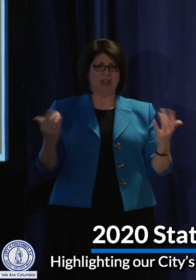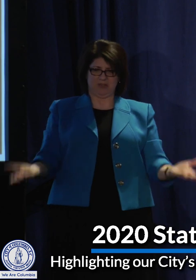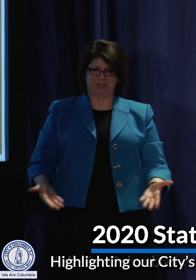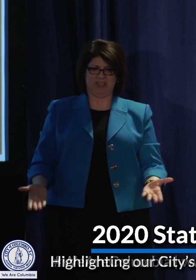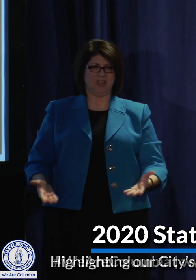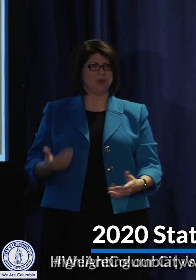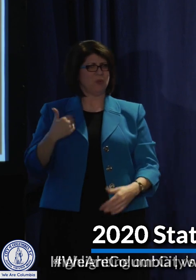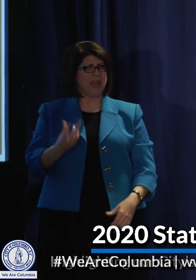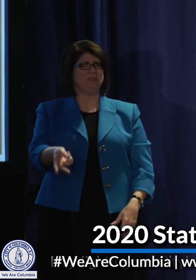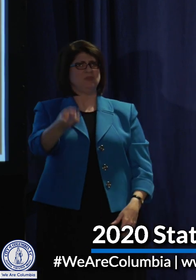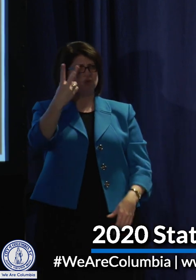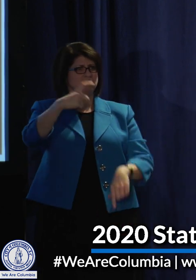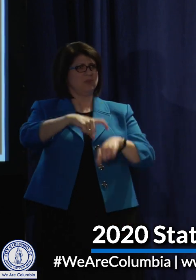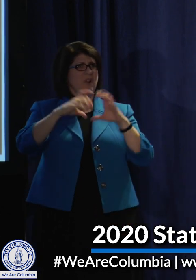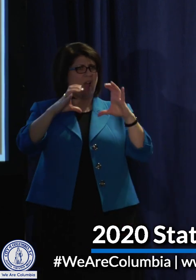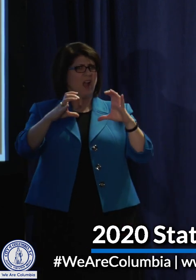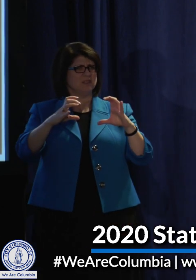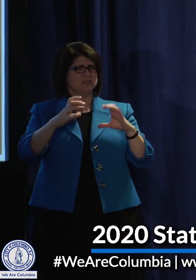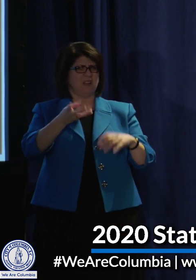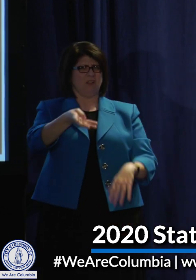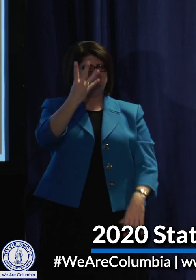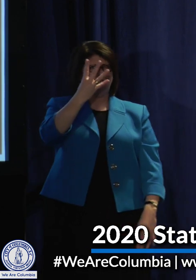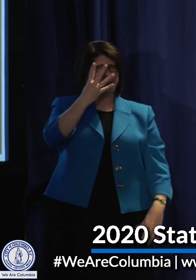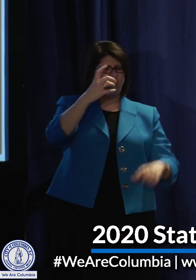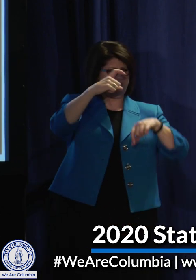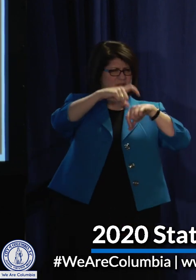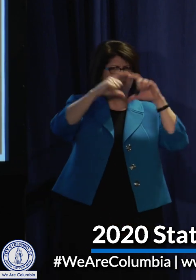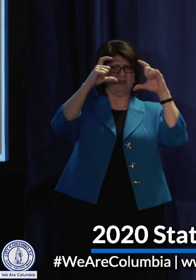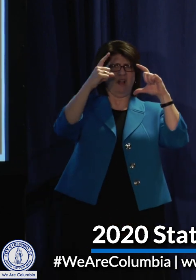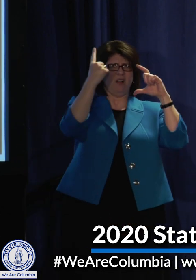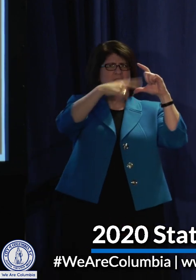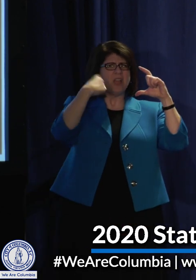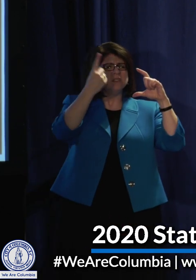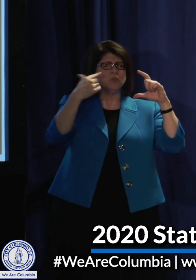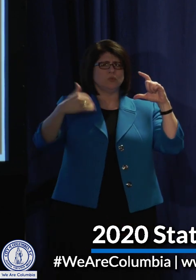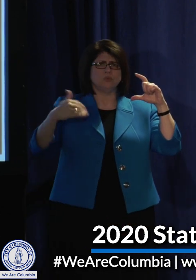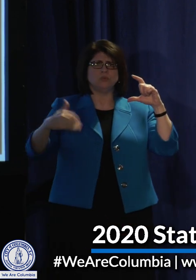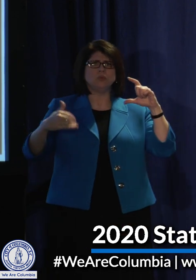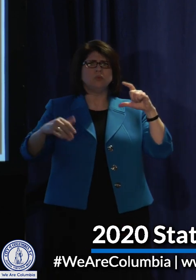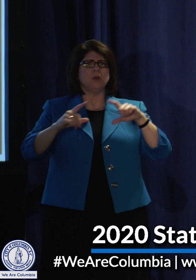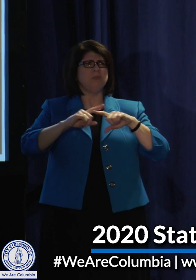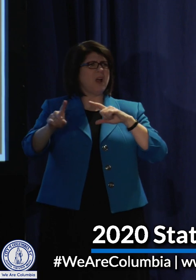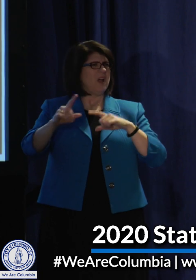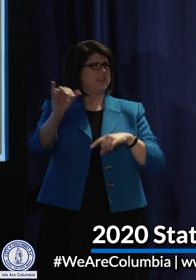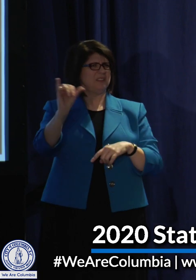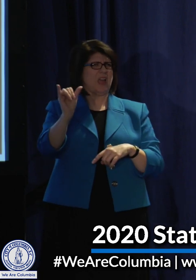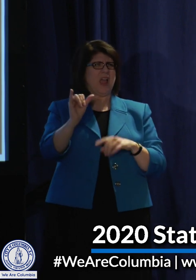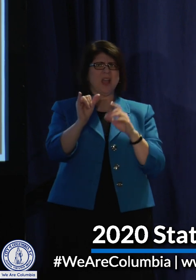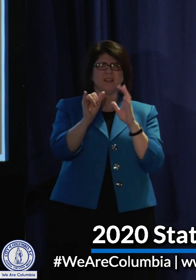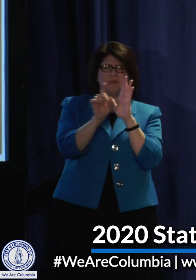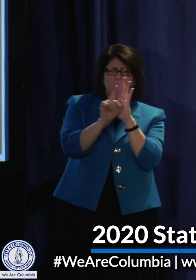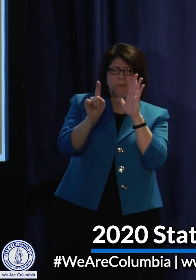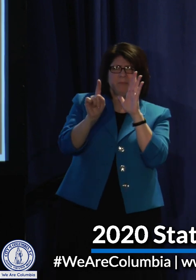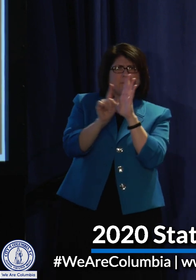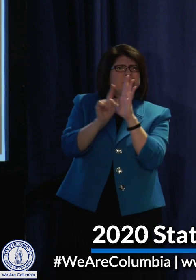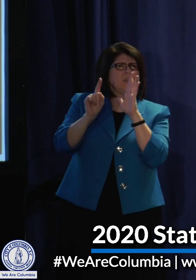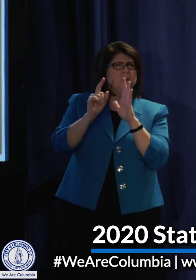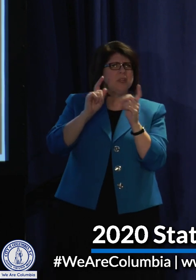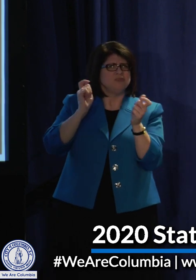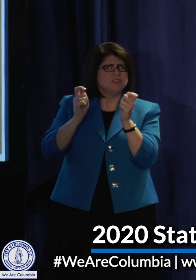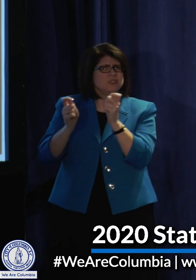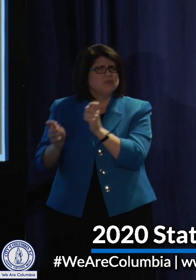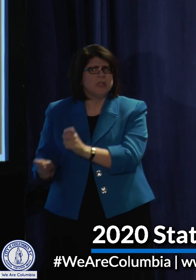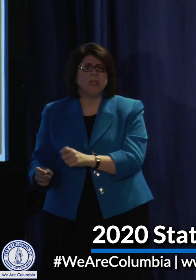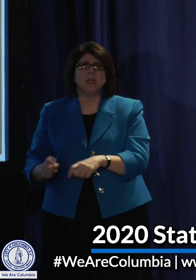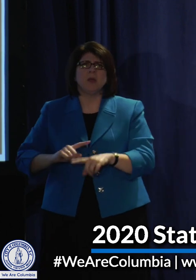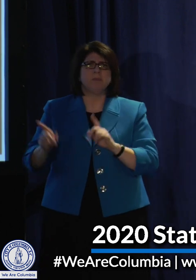are two, and both have four faces. As if the tempo of Main Street changes from one block to another, as if those